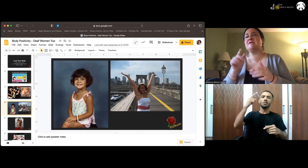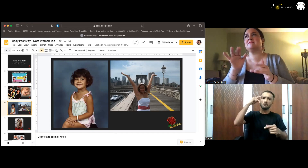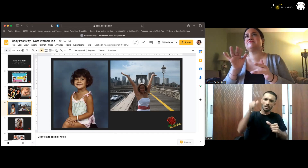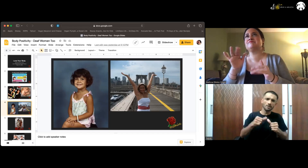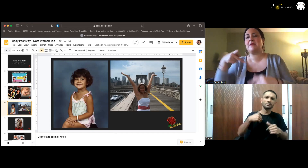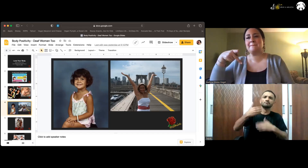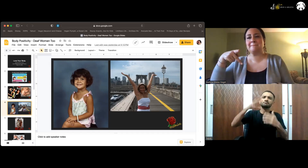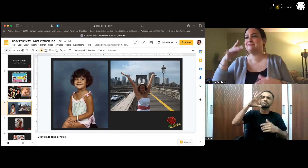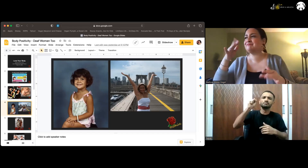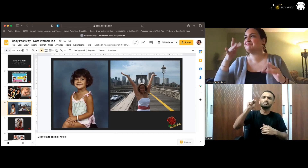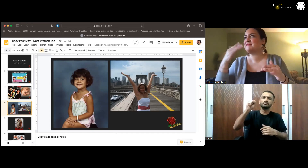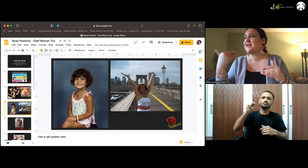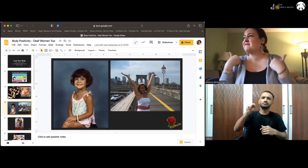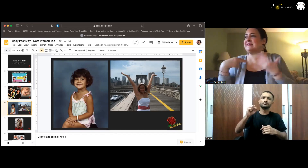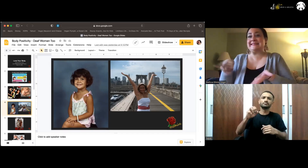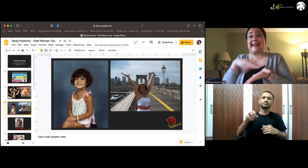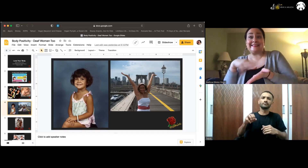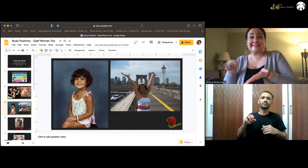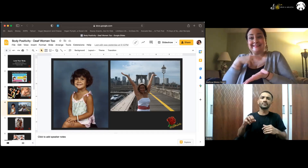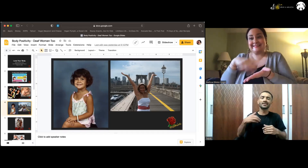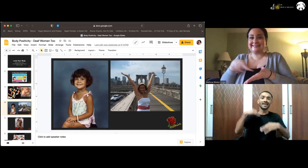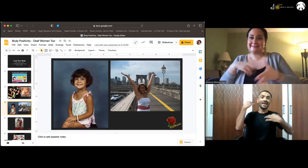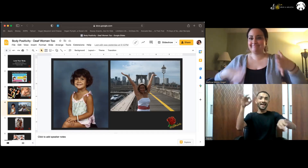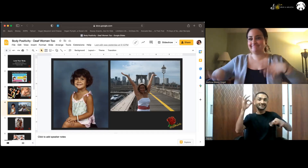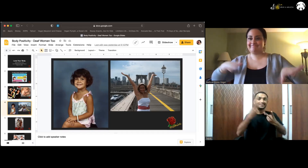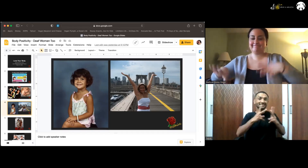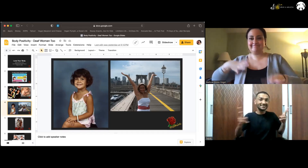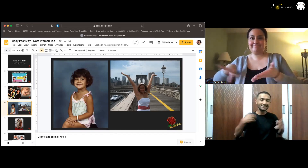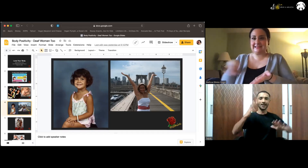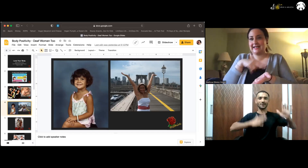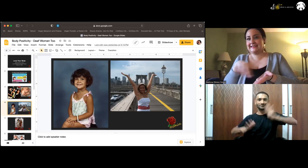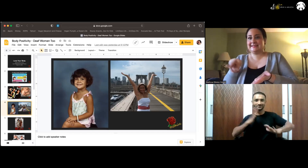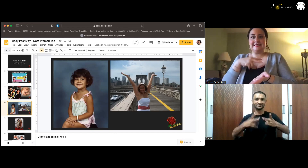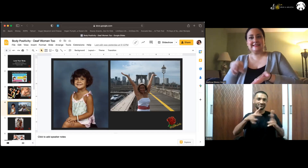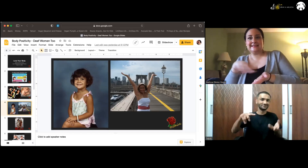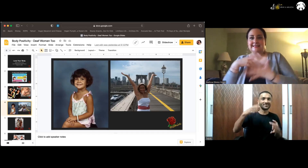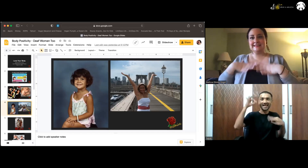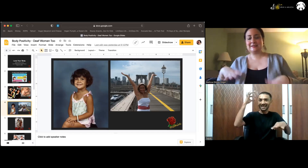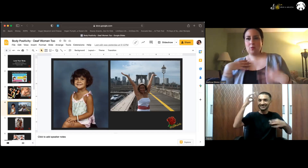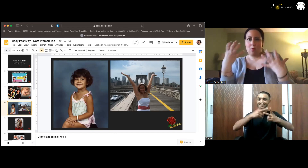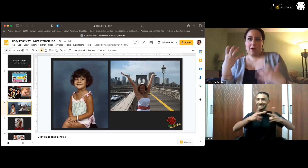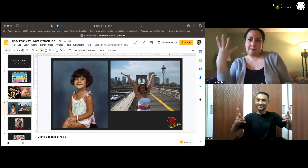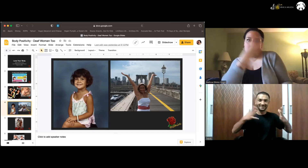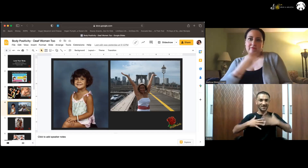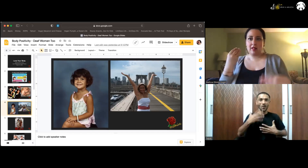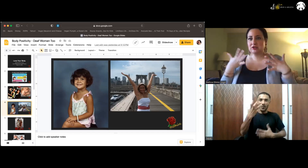ensured that I went to the gym and exercised. So they have like dance uh,